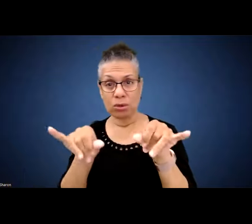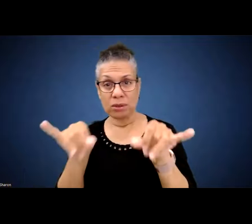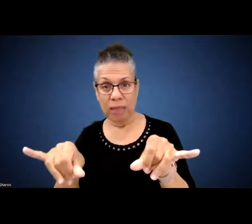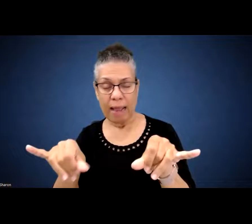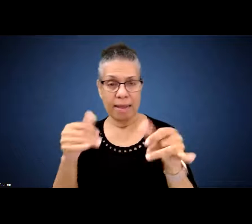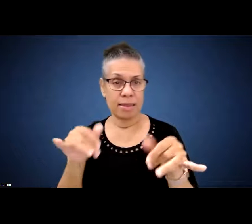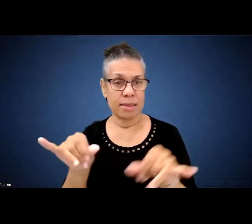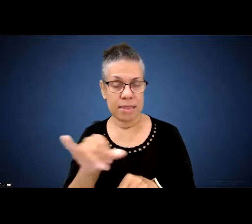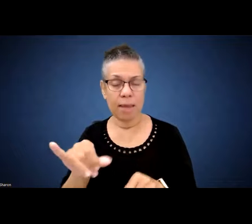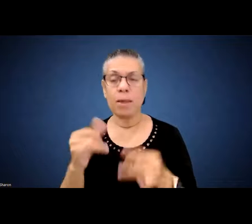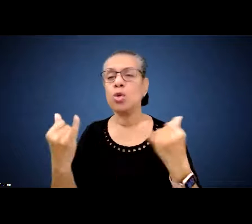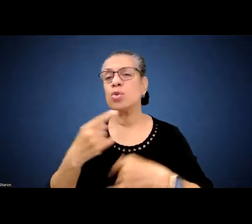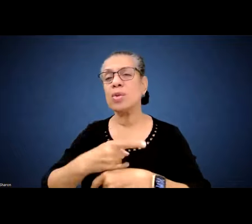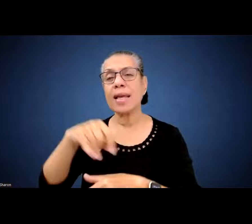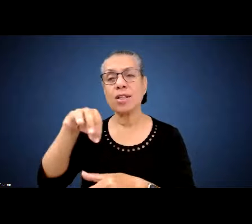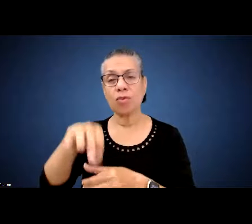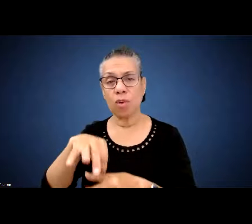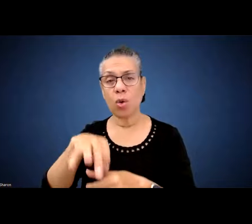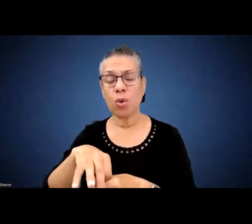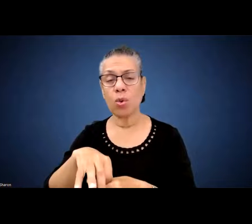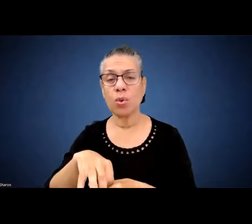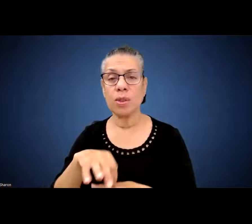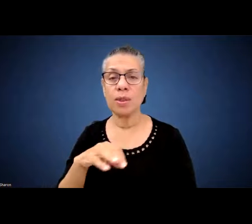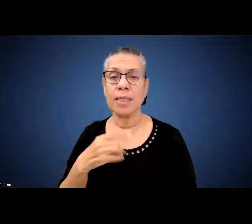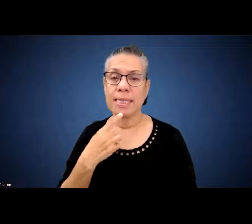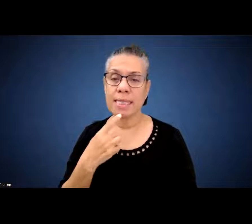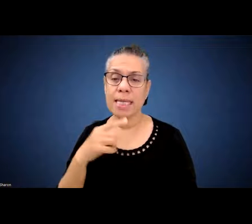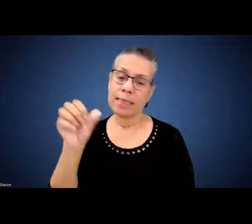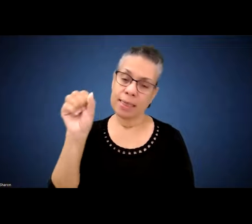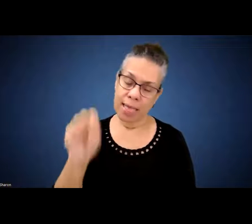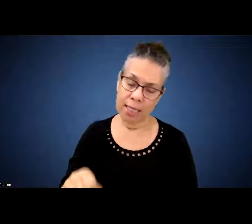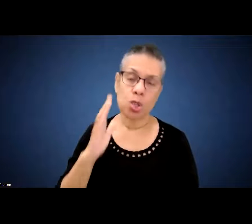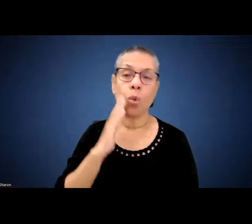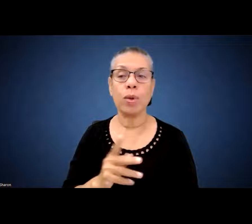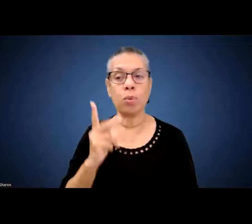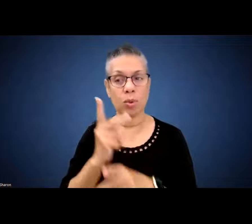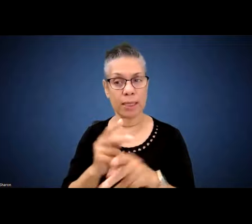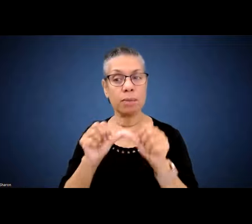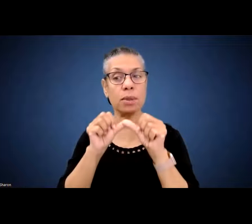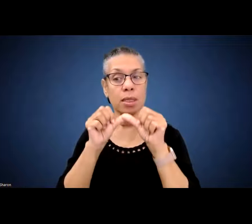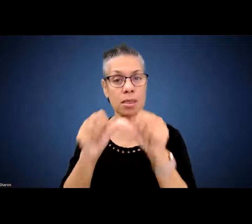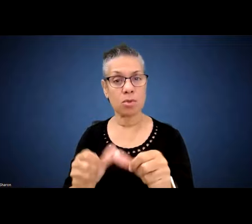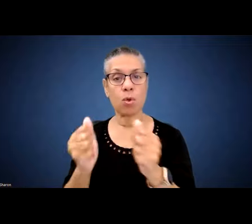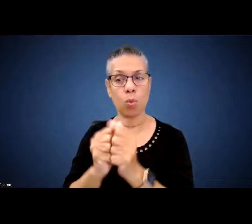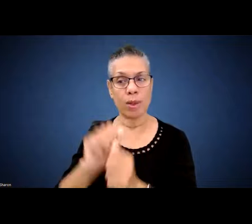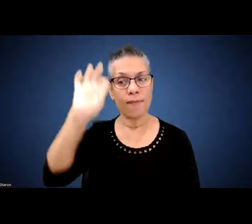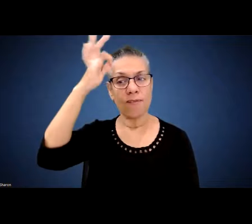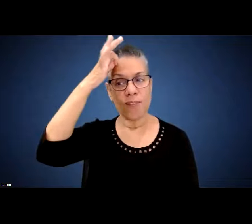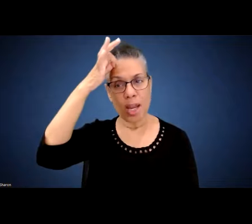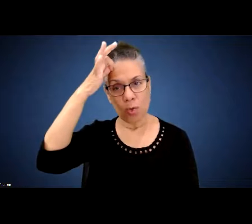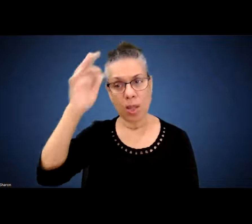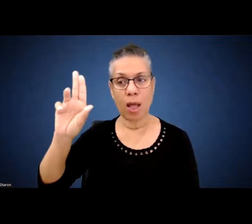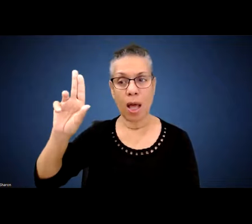this vote today is to say, okay, we're going to stay consistent with the federal update, and we're